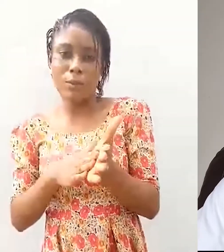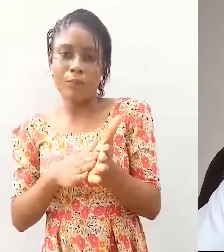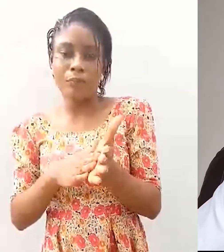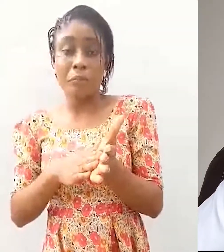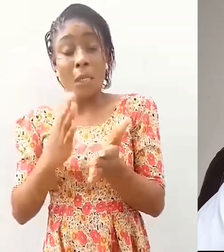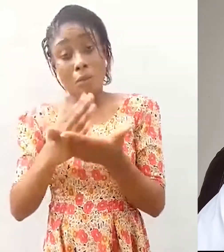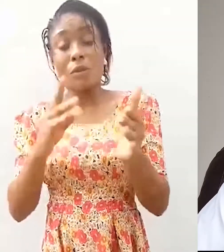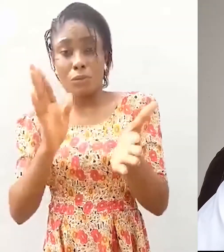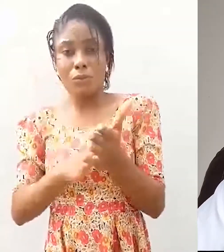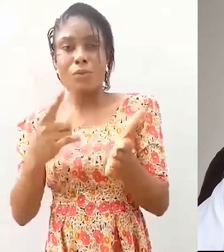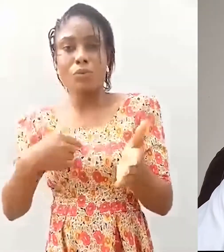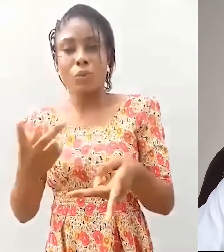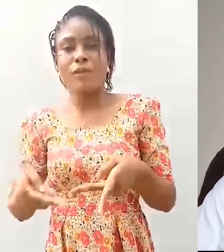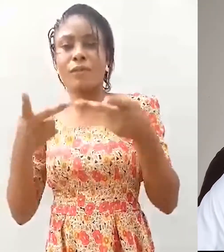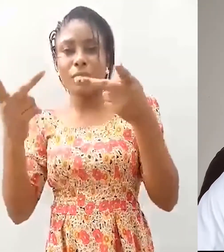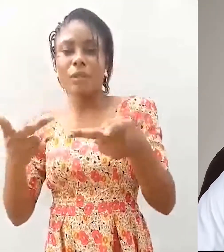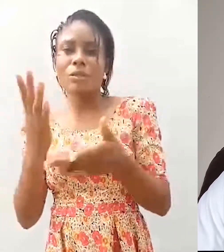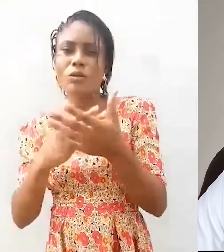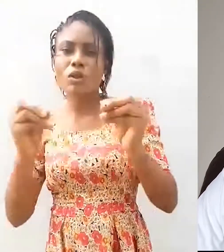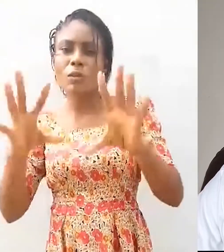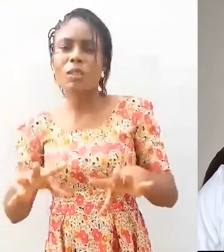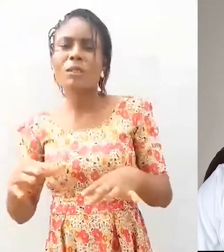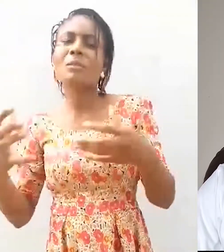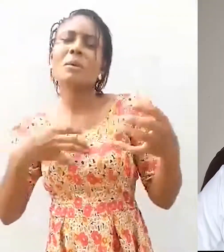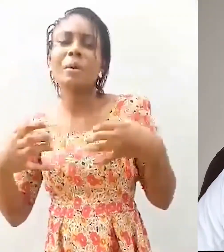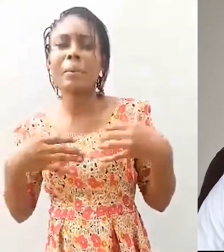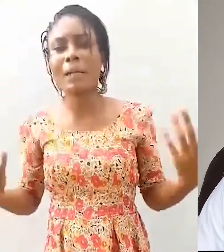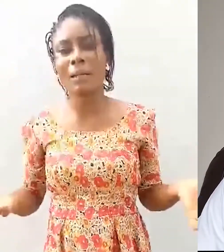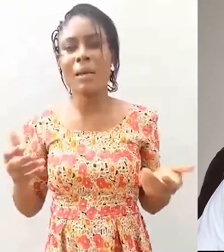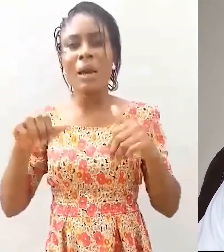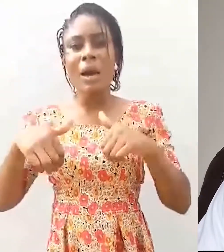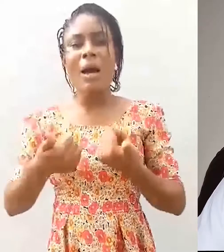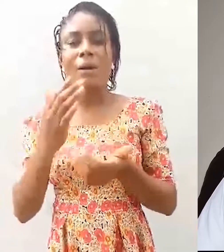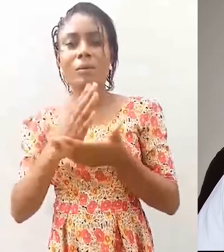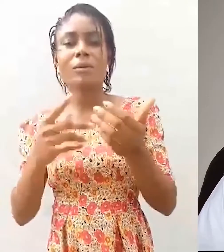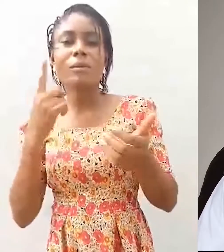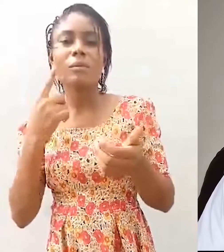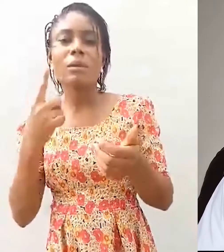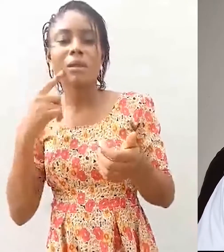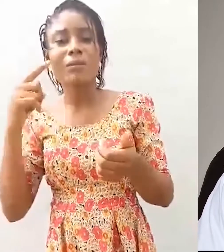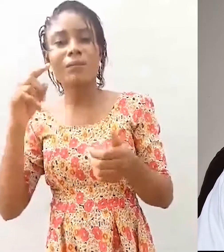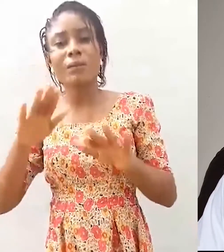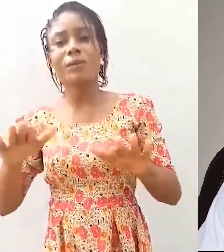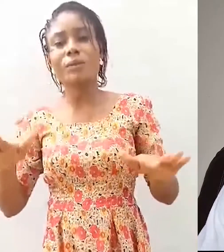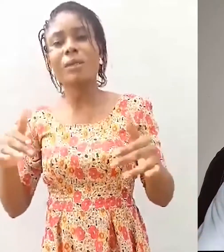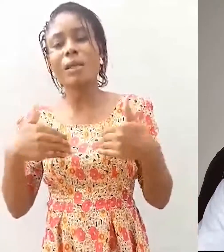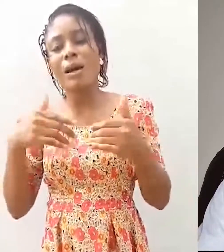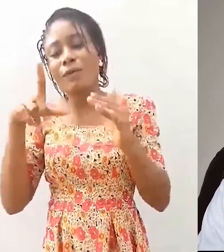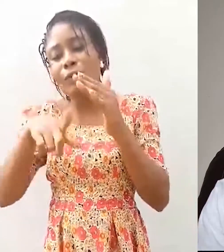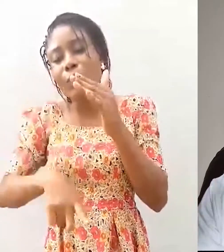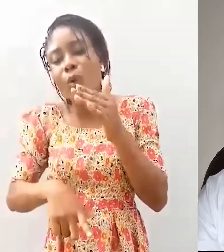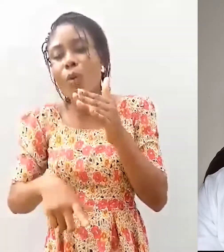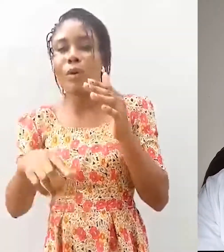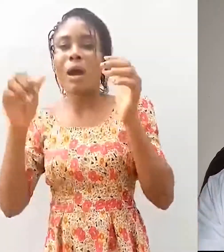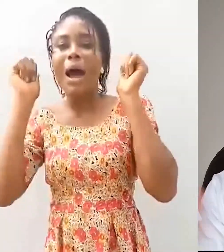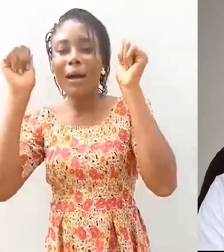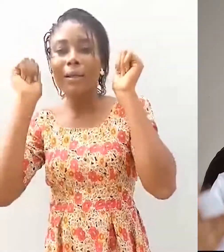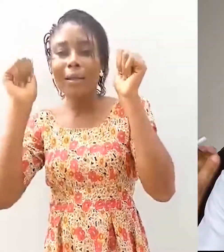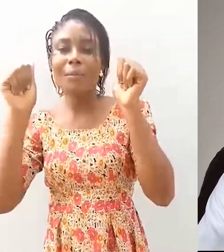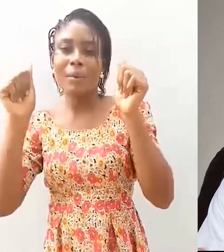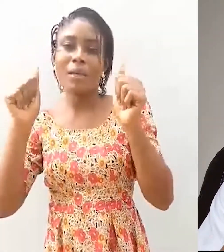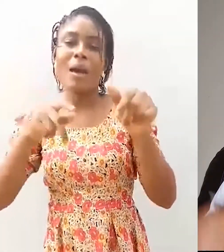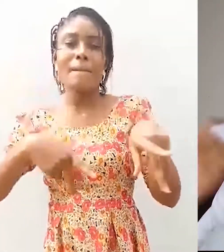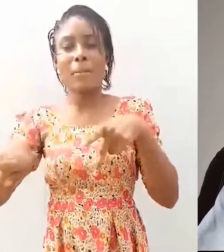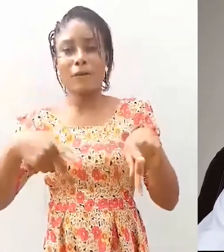that are not doing well in school. Of course, in many schools that we have visited, some teachers complain how low